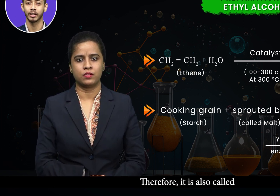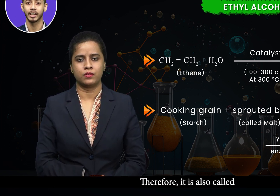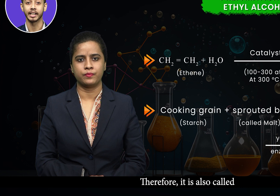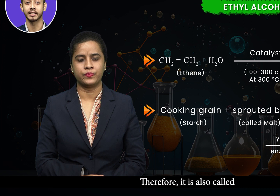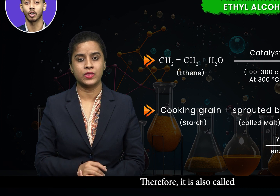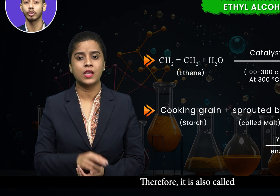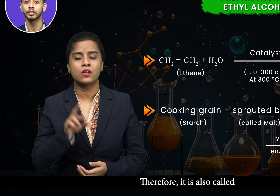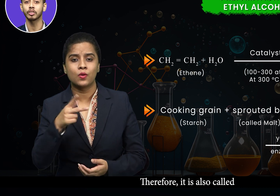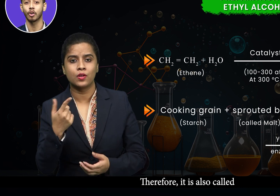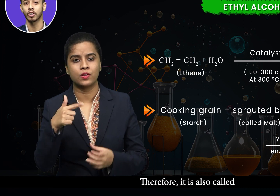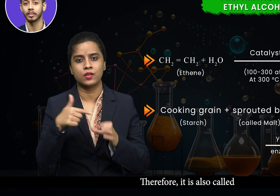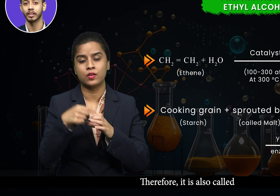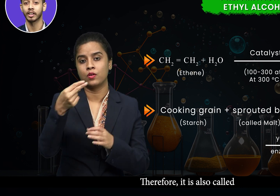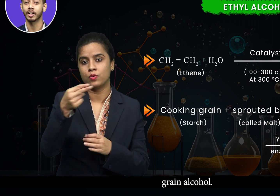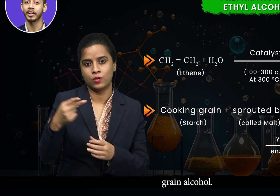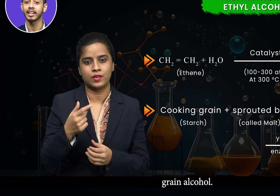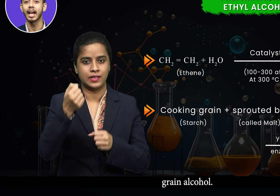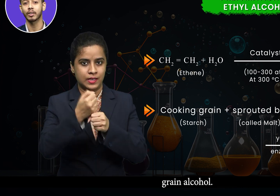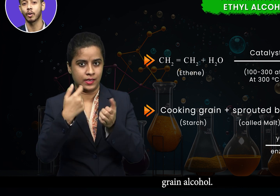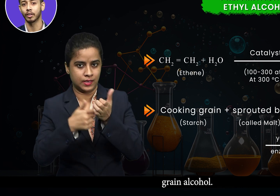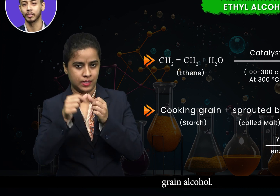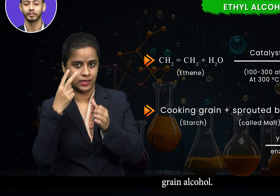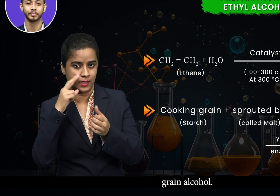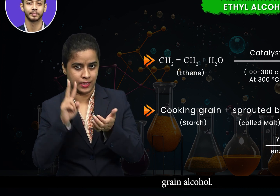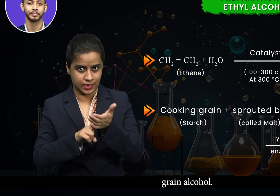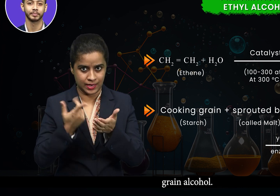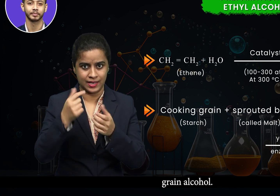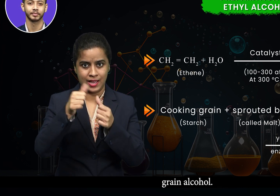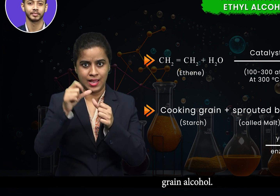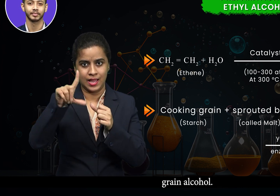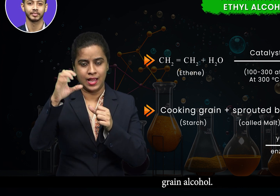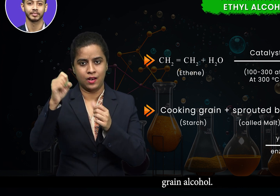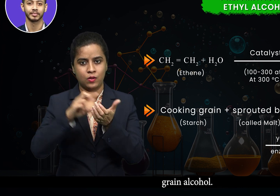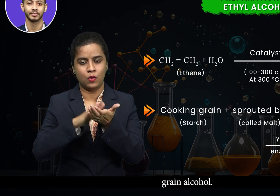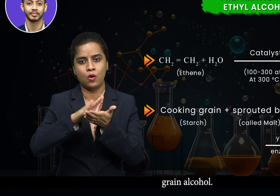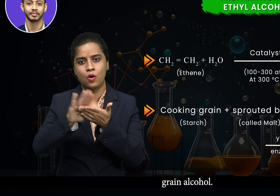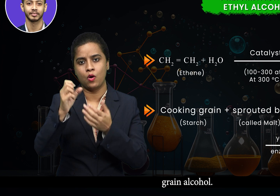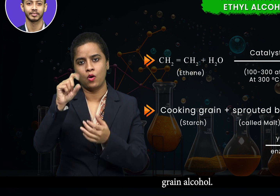Therefore, it is also called grain alcohol.